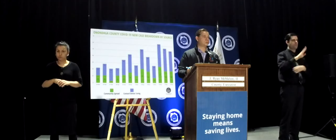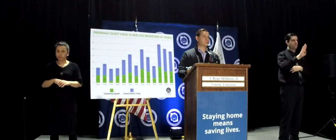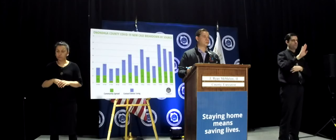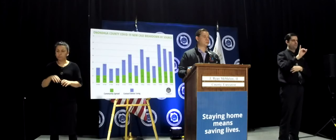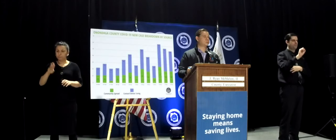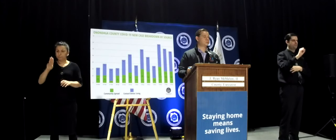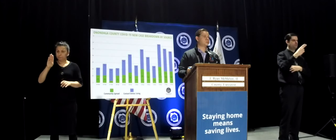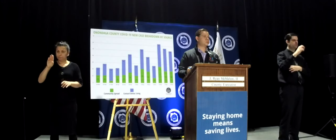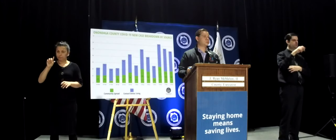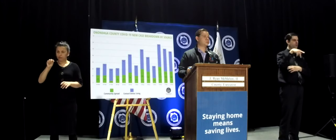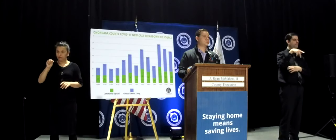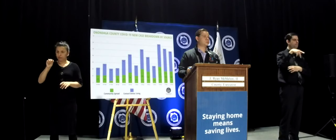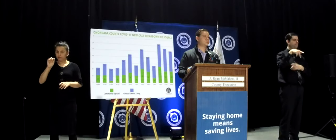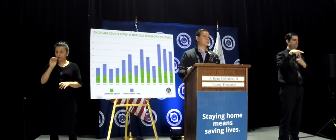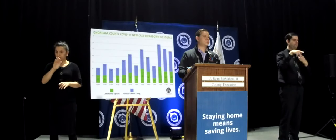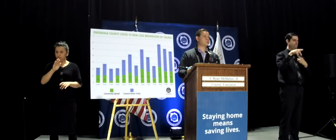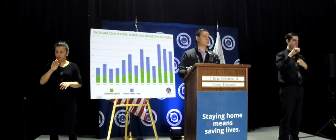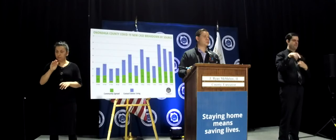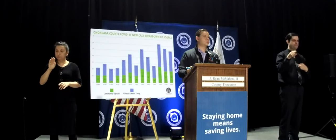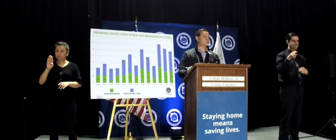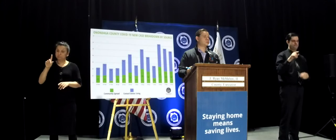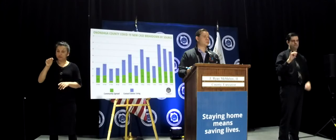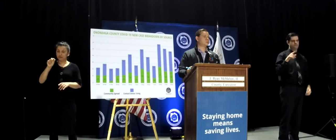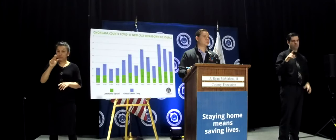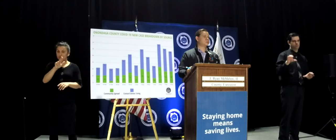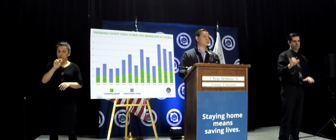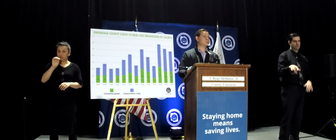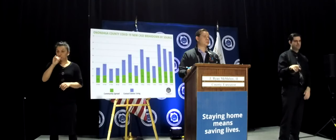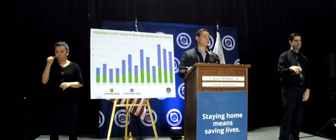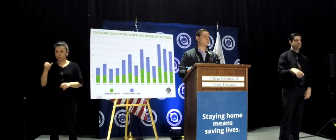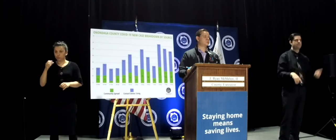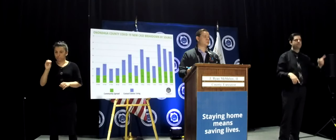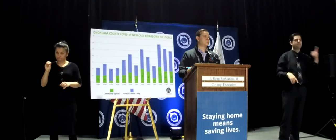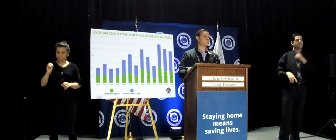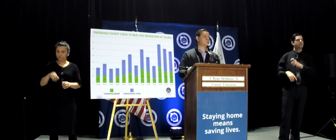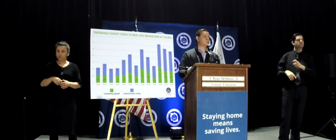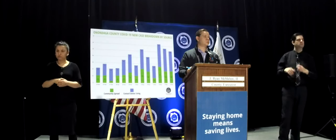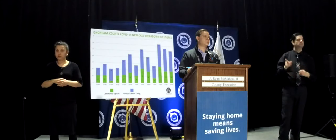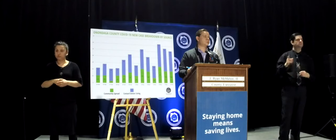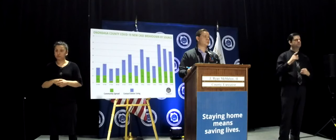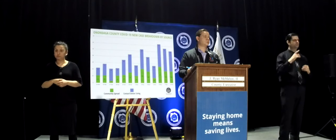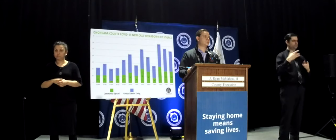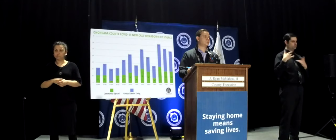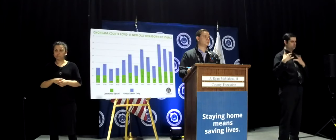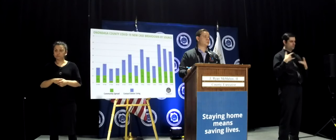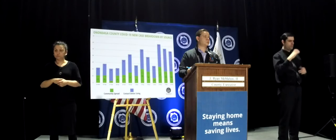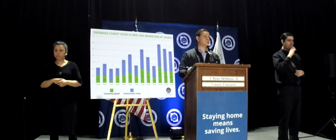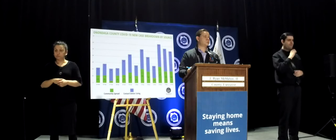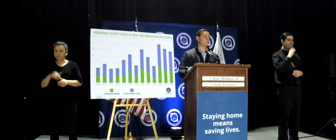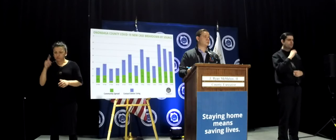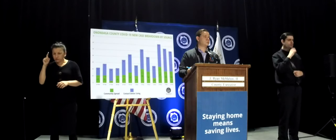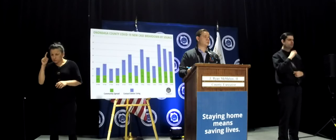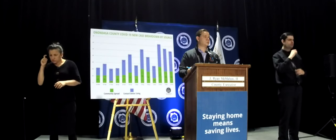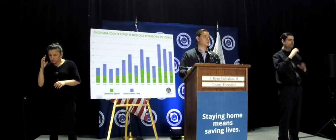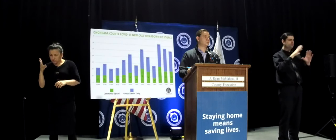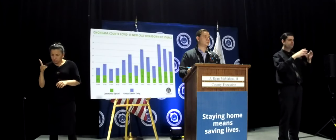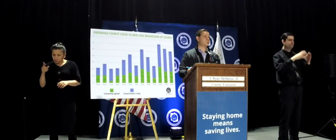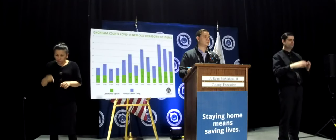I know you're concerned with the age demographics before of them getting skewed a little bit older, but now 20s is